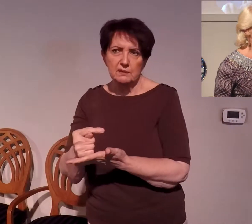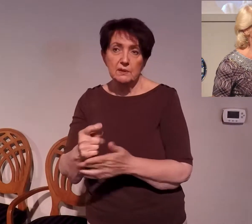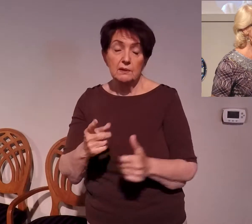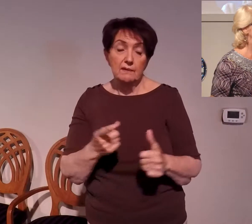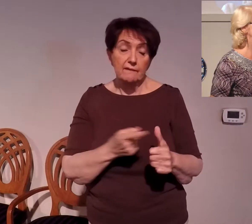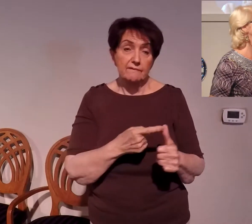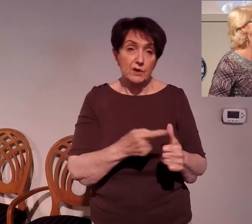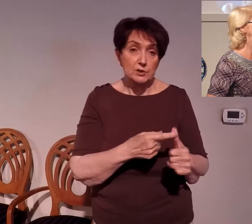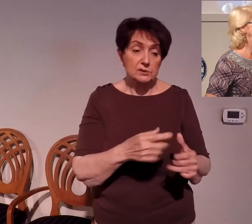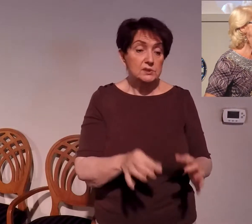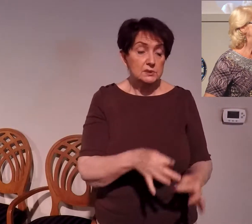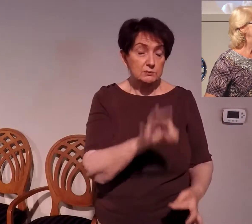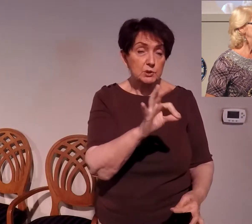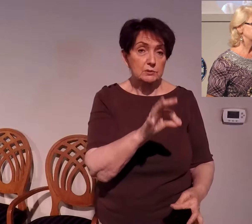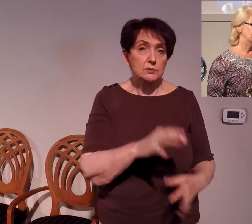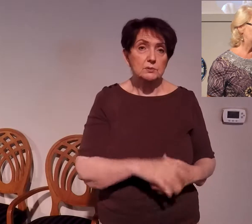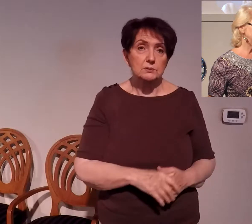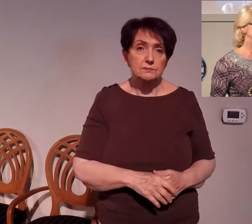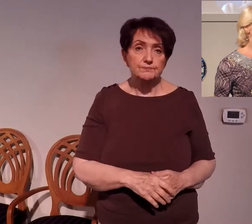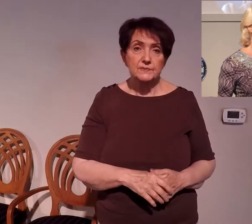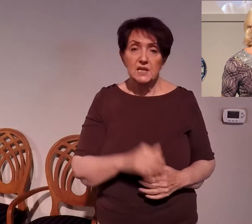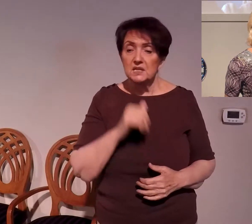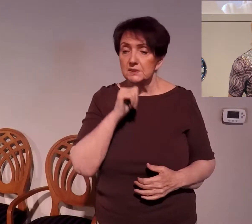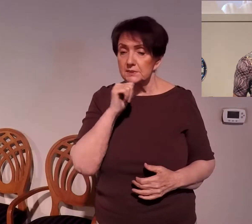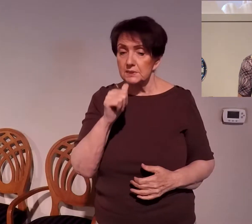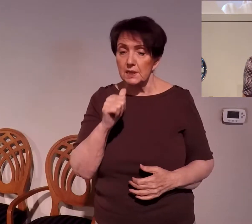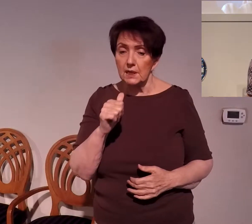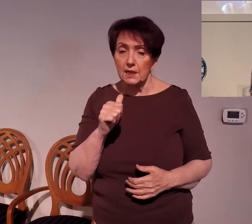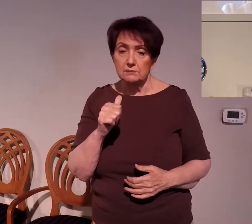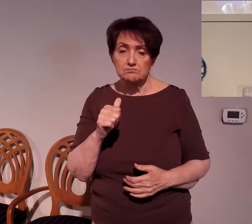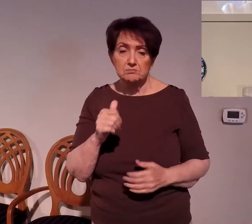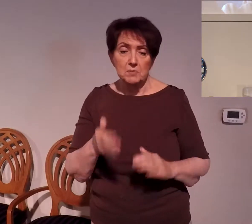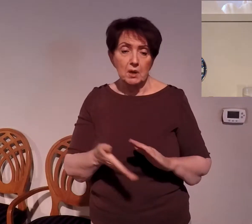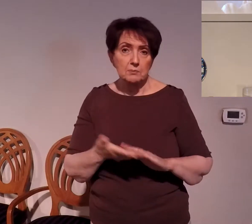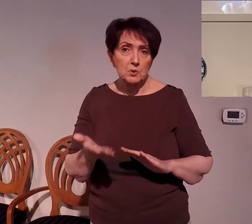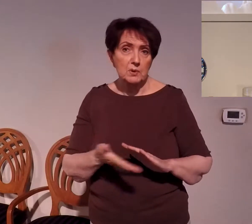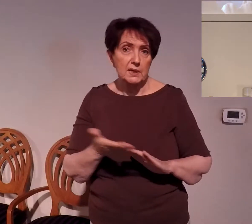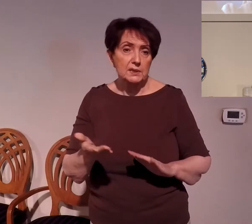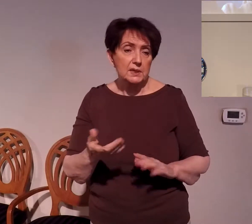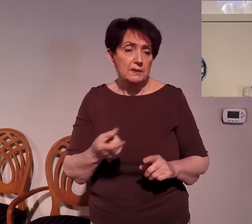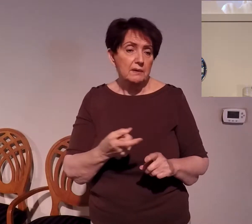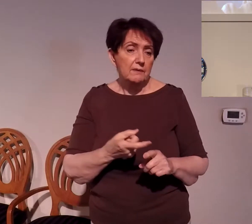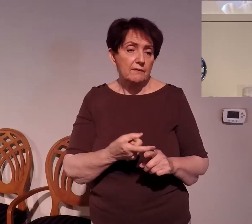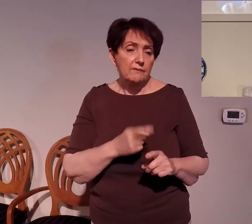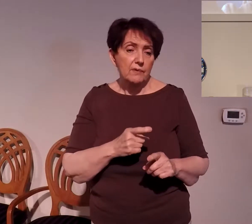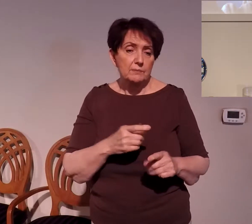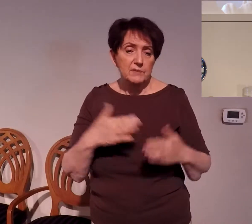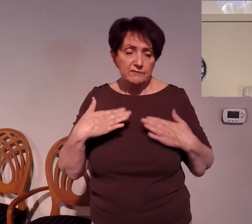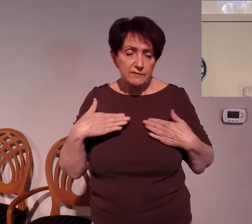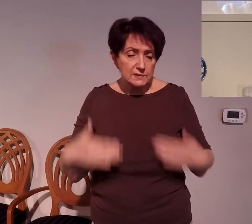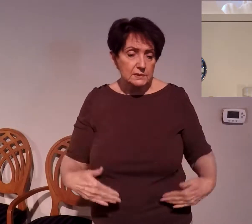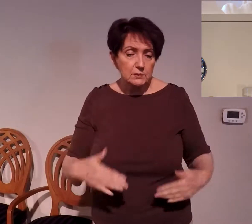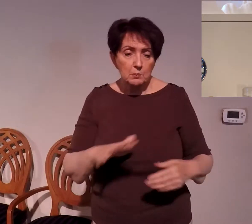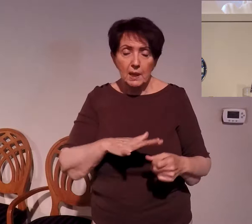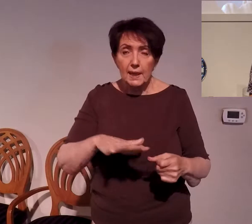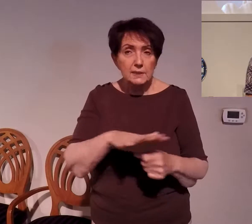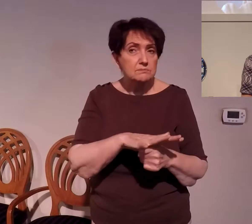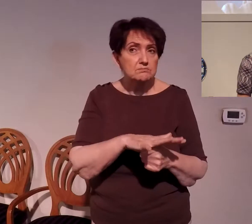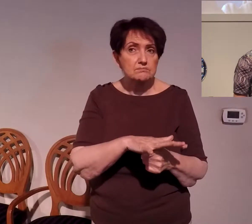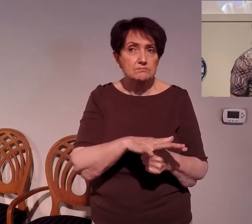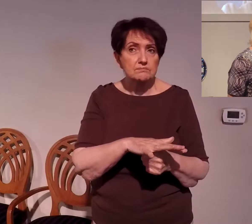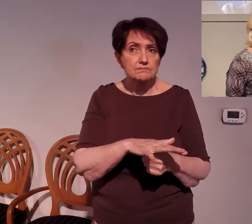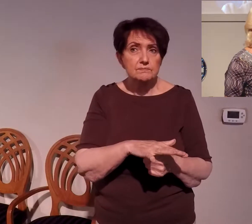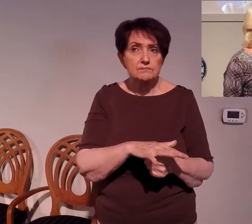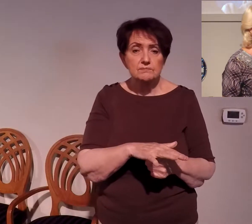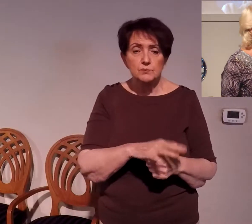First, it's spiritual. It's not operating on the physical plane at all. It's not operating